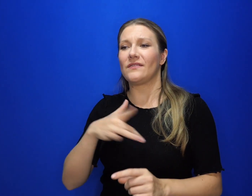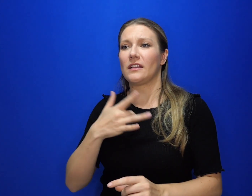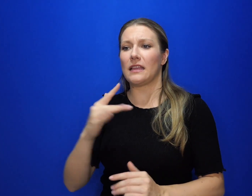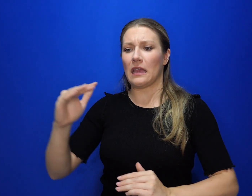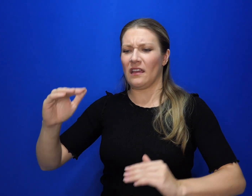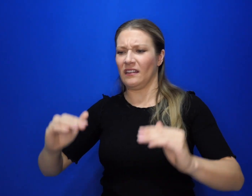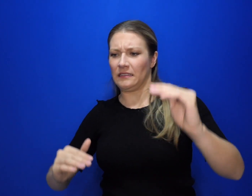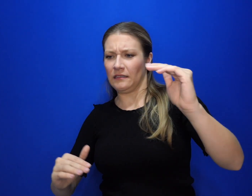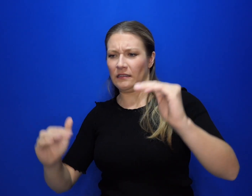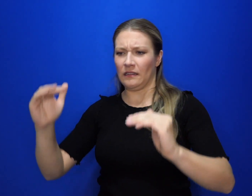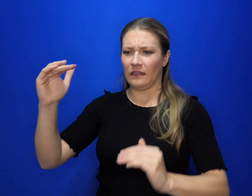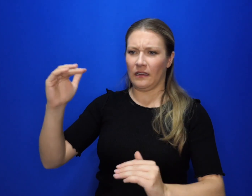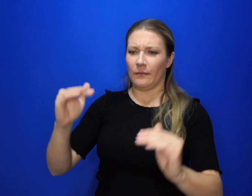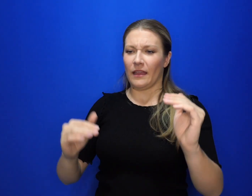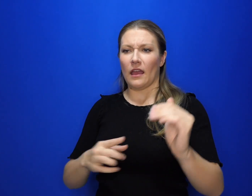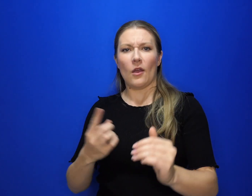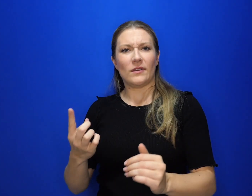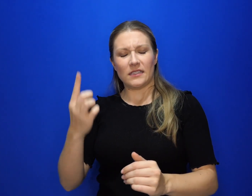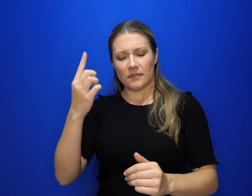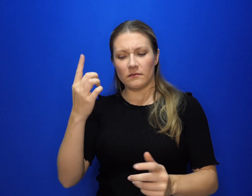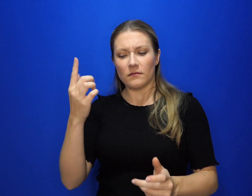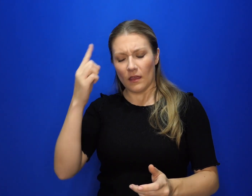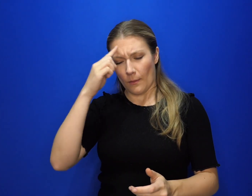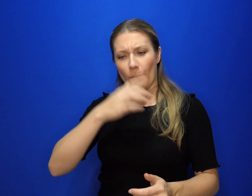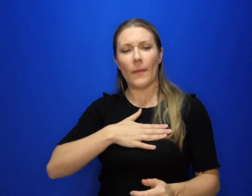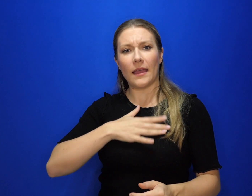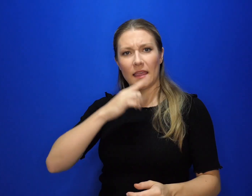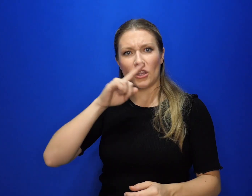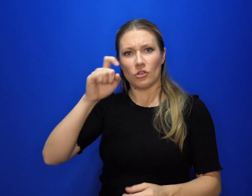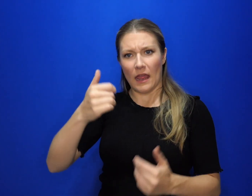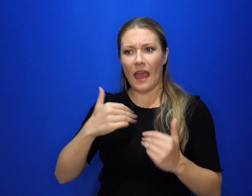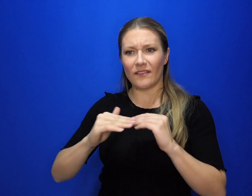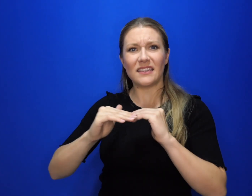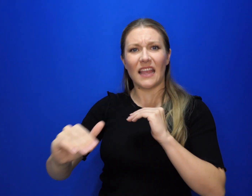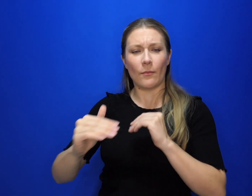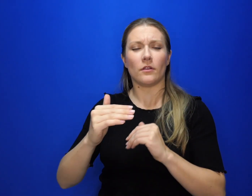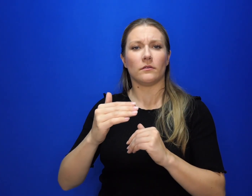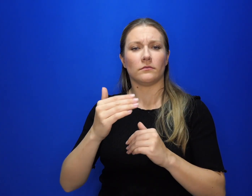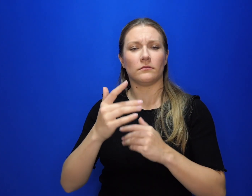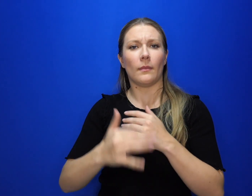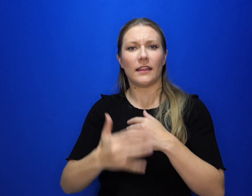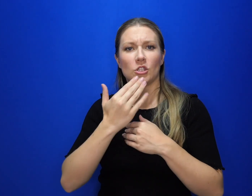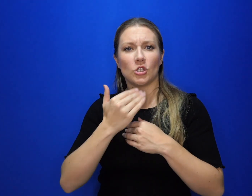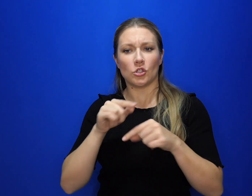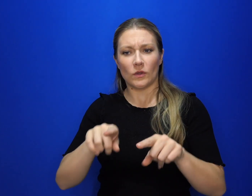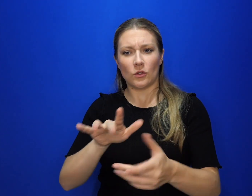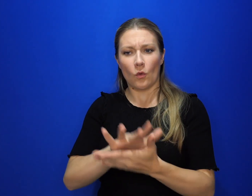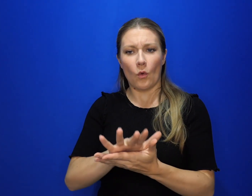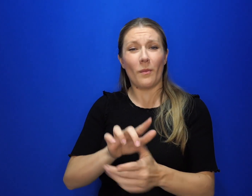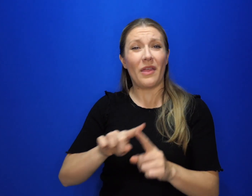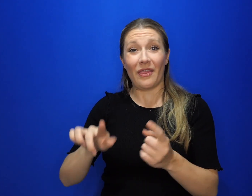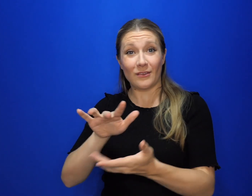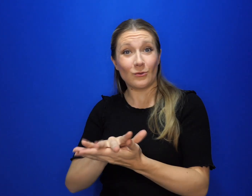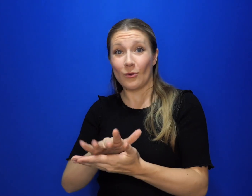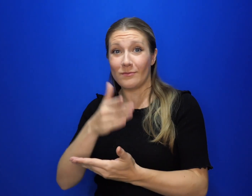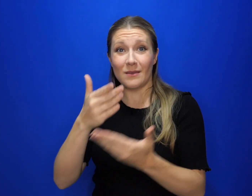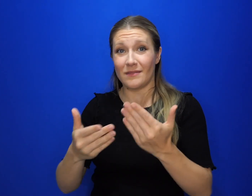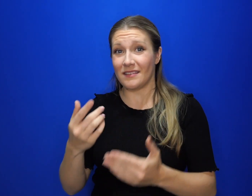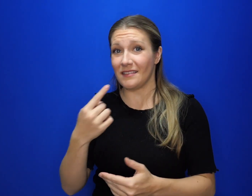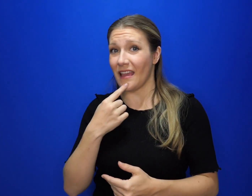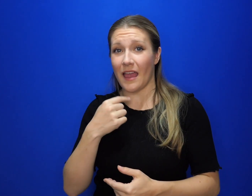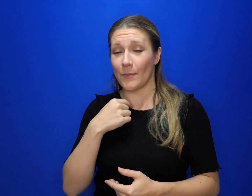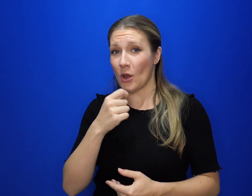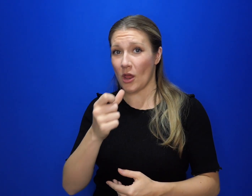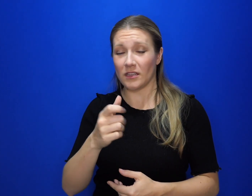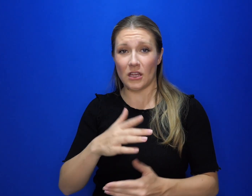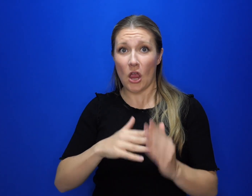to me. It's like, well, I think my kid should have stable blood sugars at school. And then your school might say, look, we're not